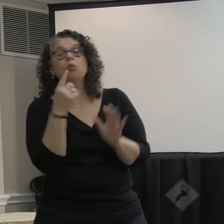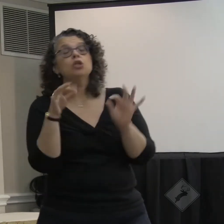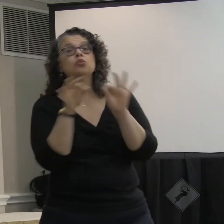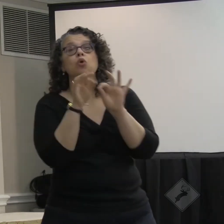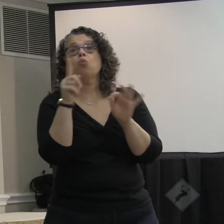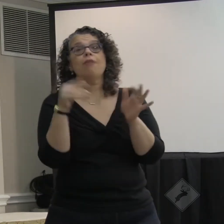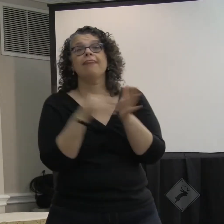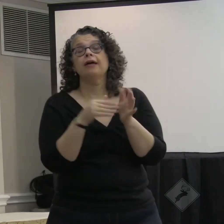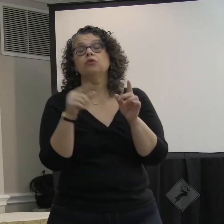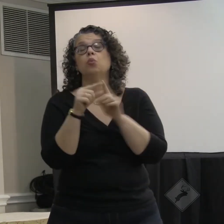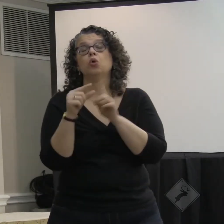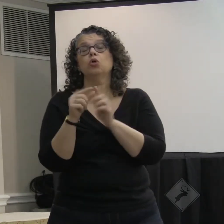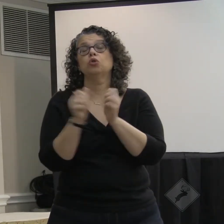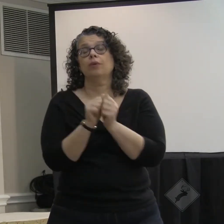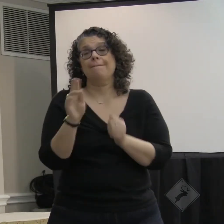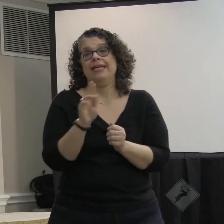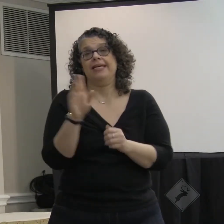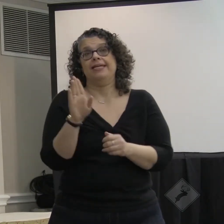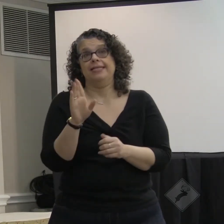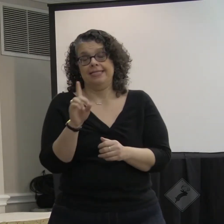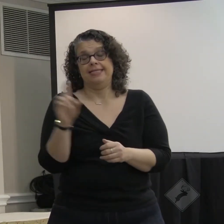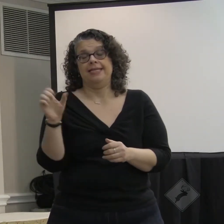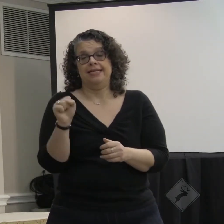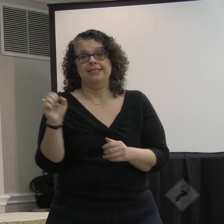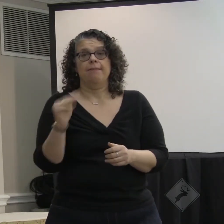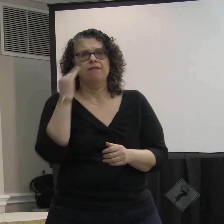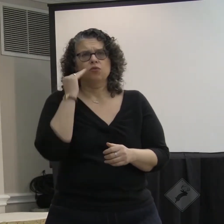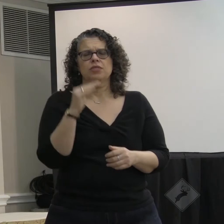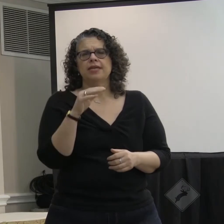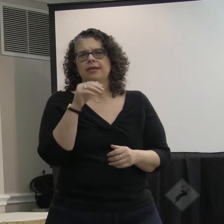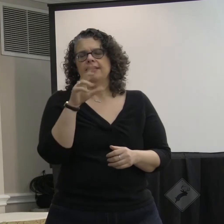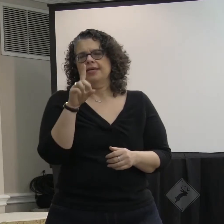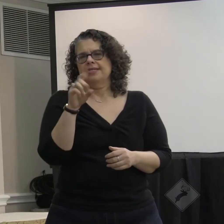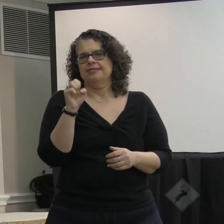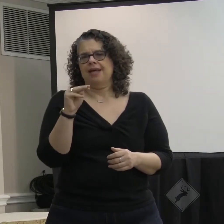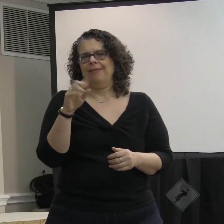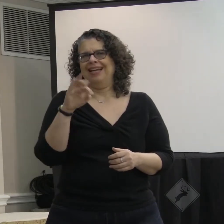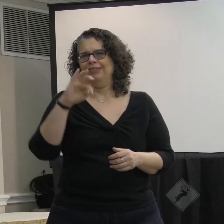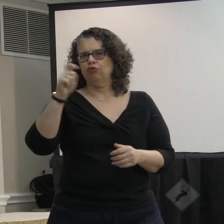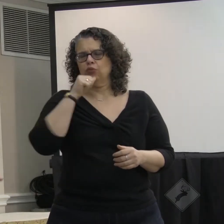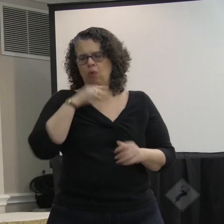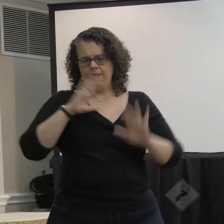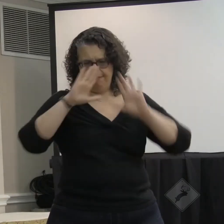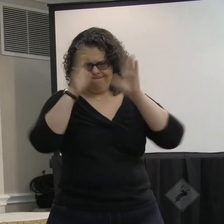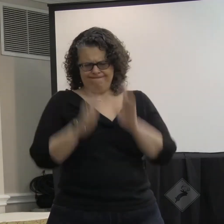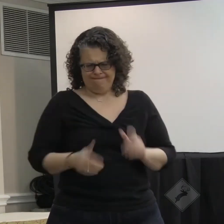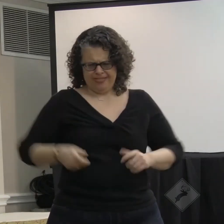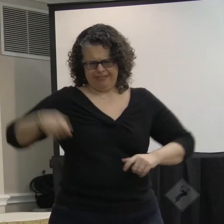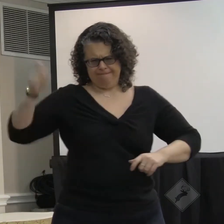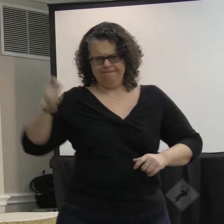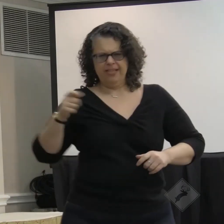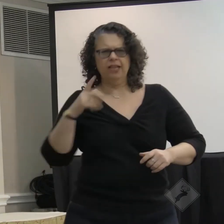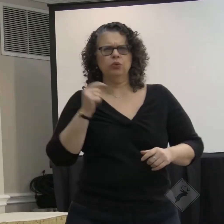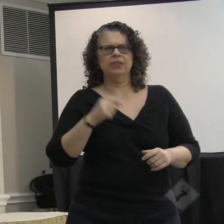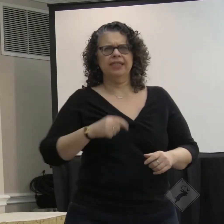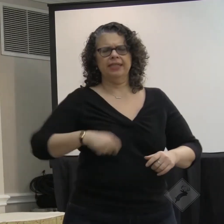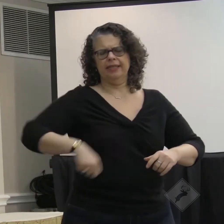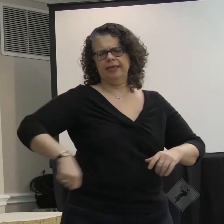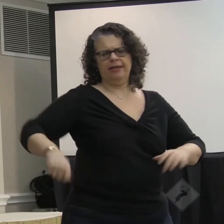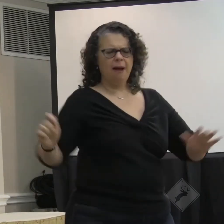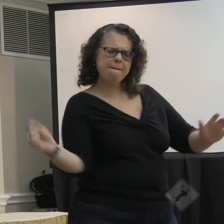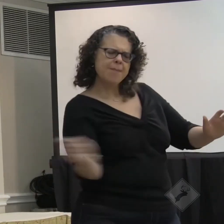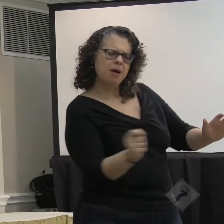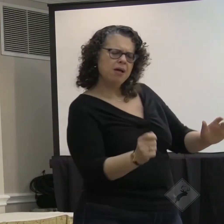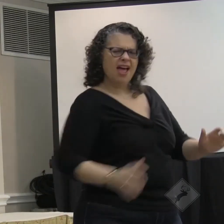words with BDSM. If you see a dominatrix, or if you see a paddle hitting somebody's butt and the flesh kind of rippling,